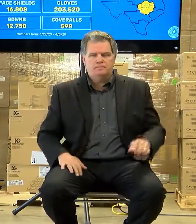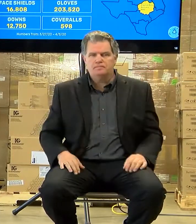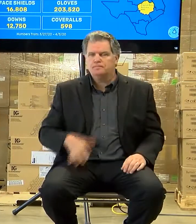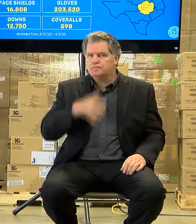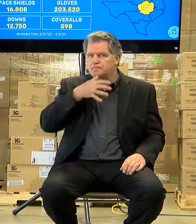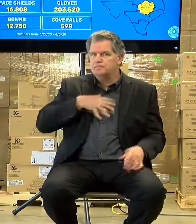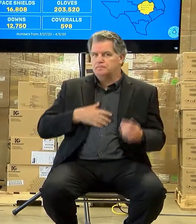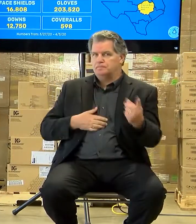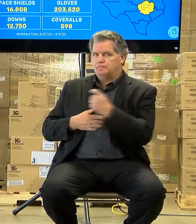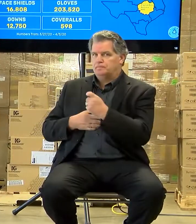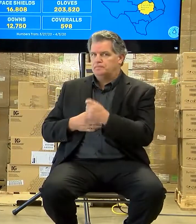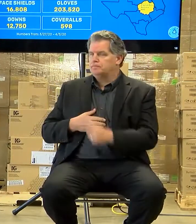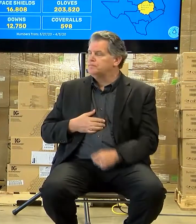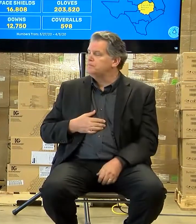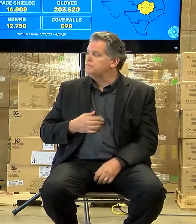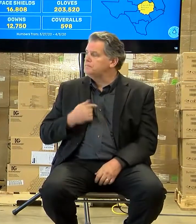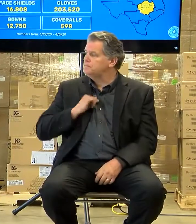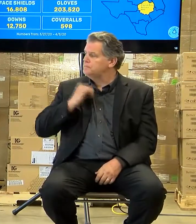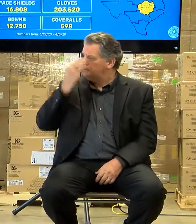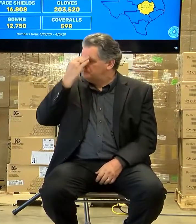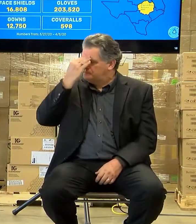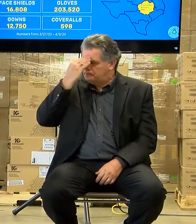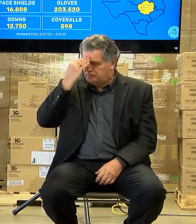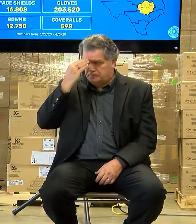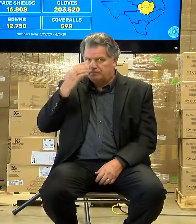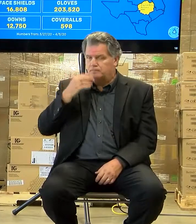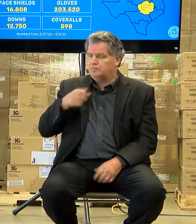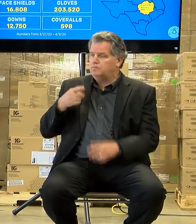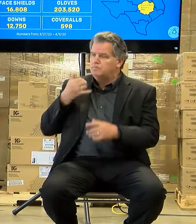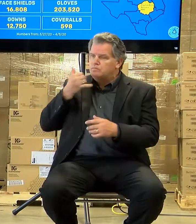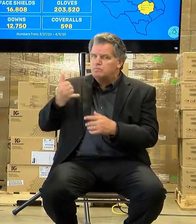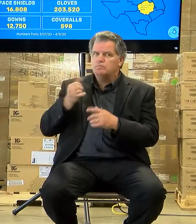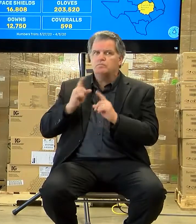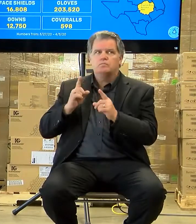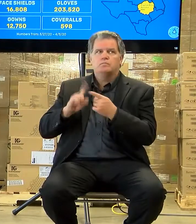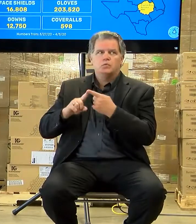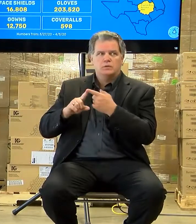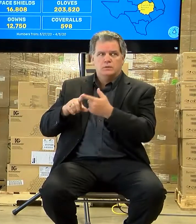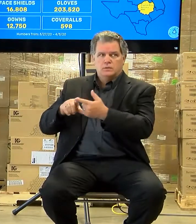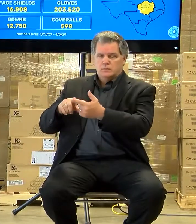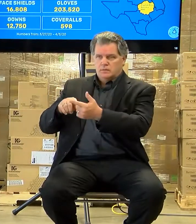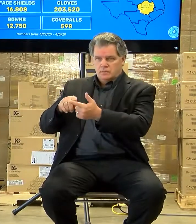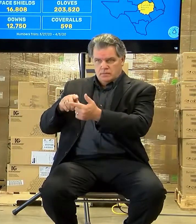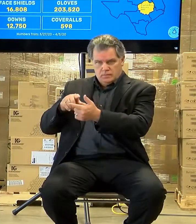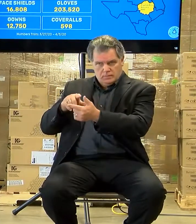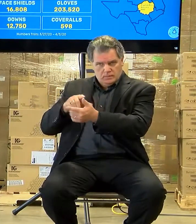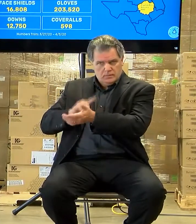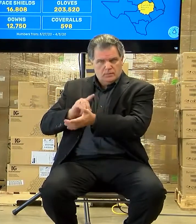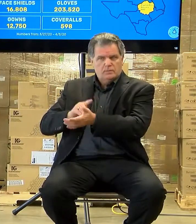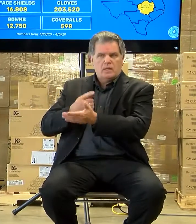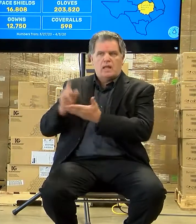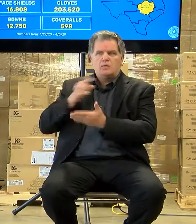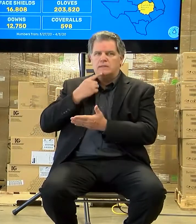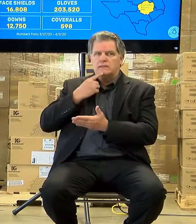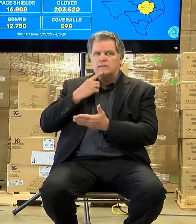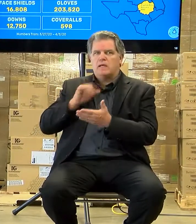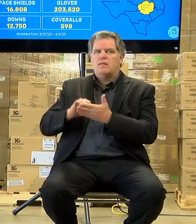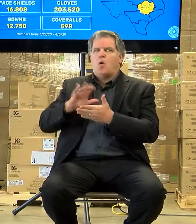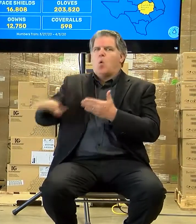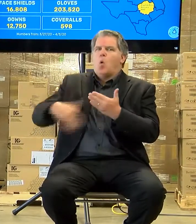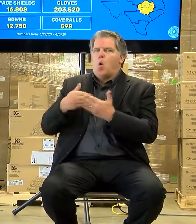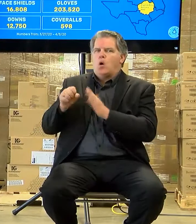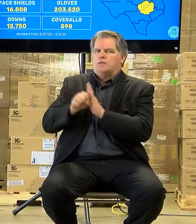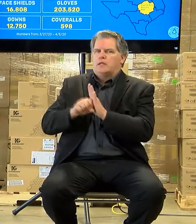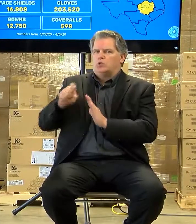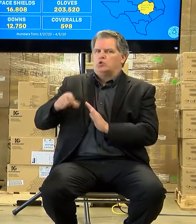So I know had a phone call with Dr. Anthony Fauci last week, and he has previously said that like all states should have